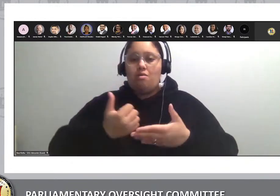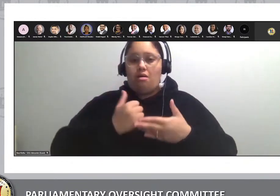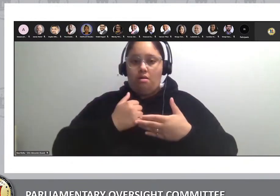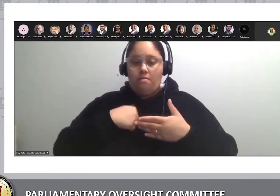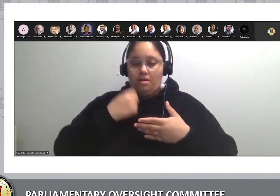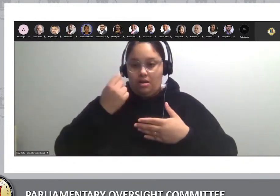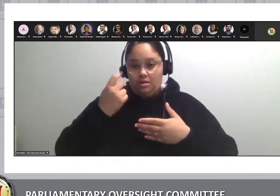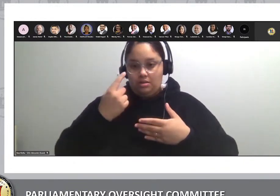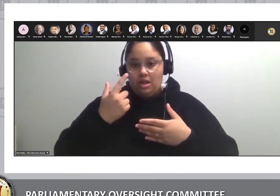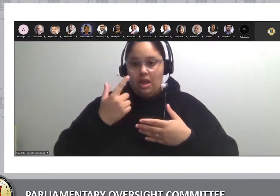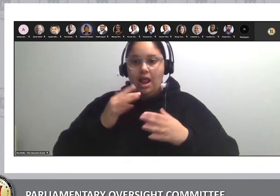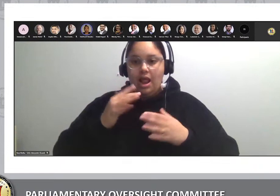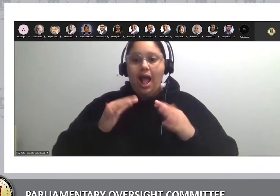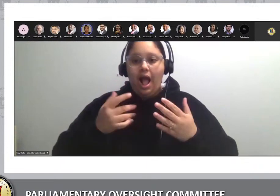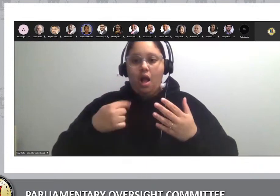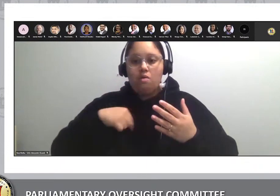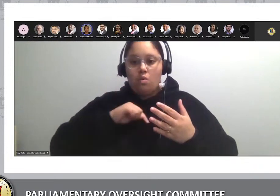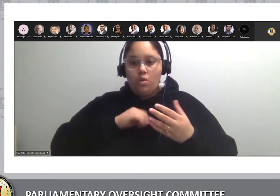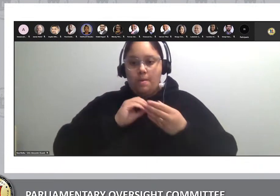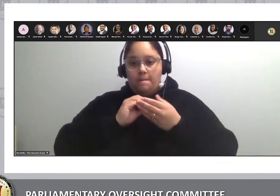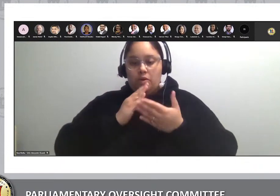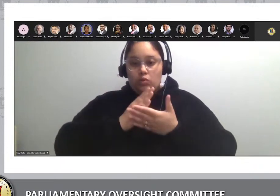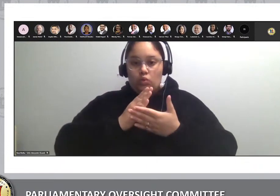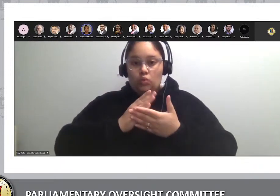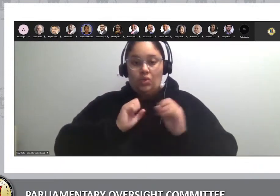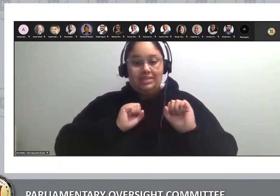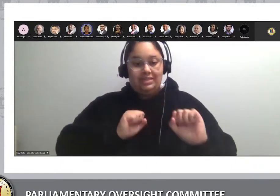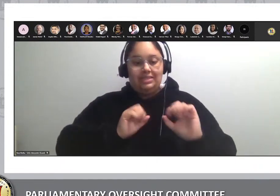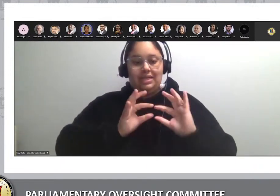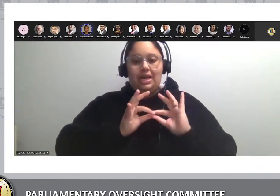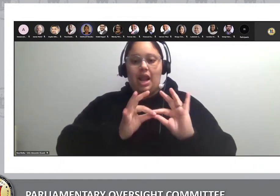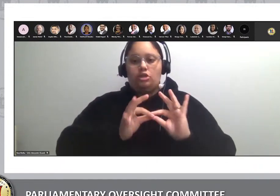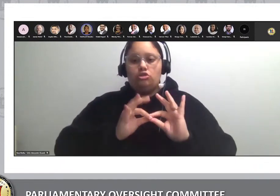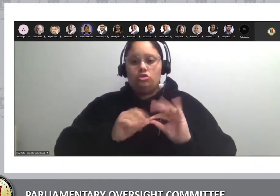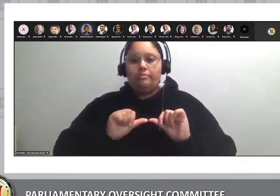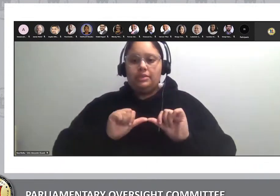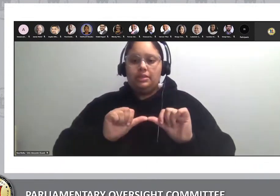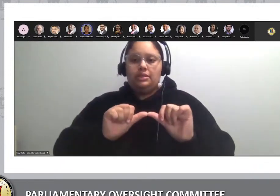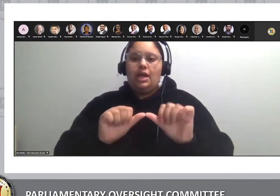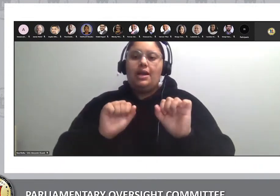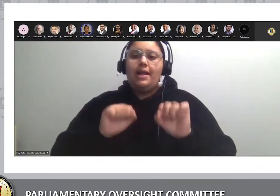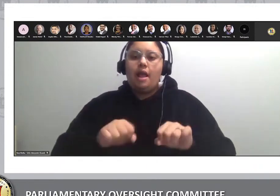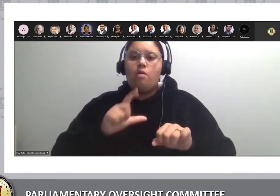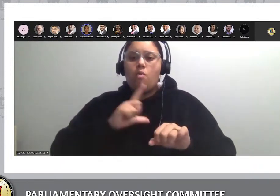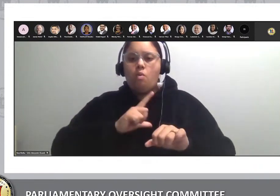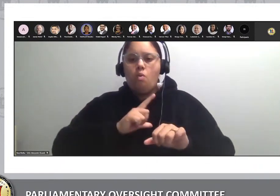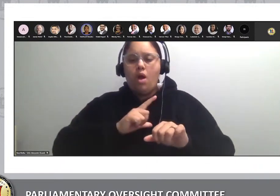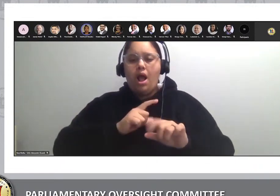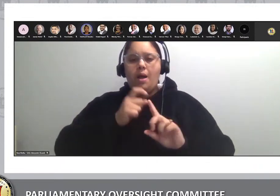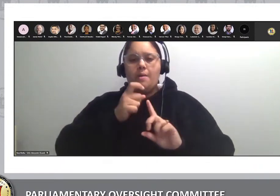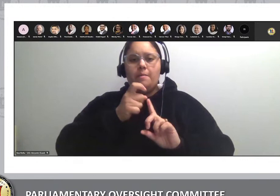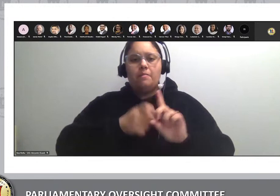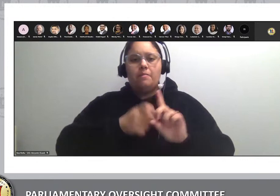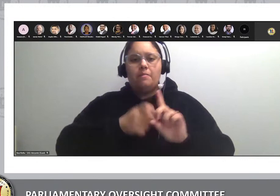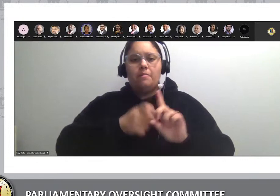me. How do we sustain that relationship of the value of the